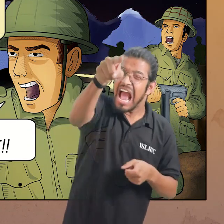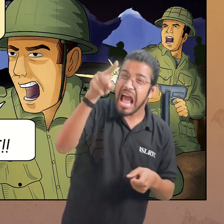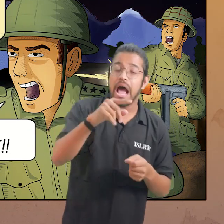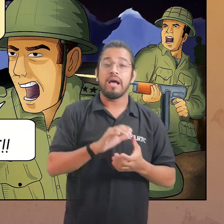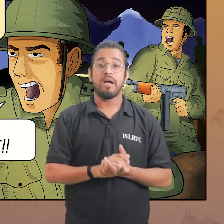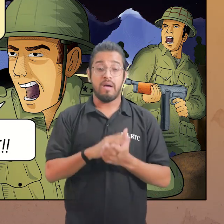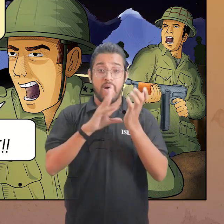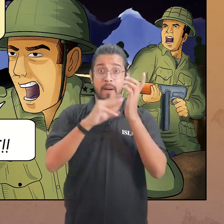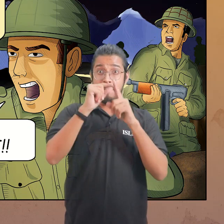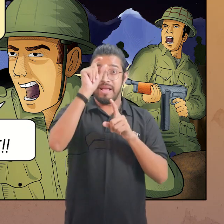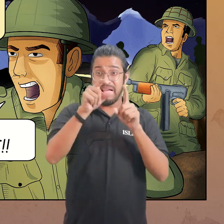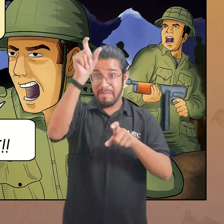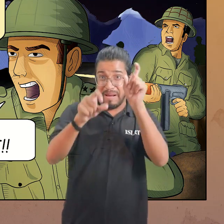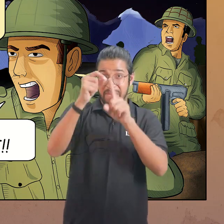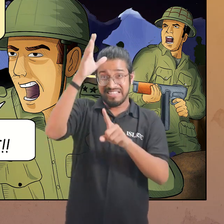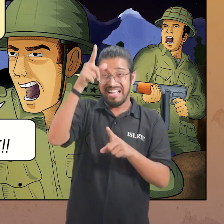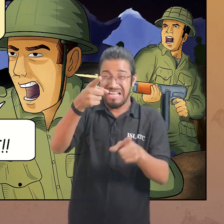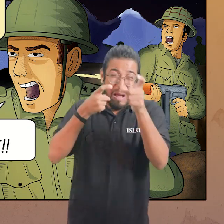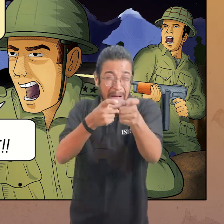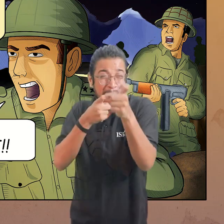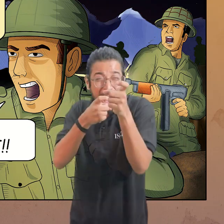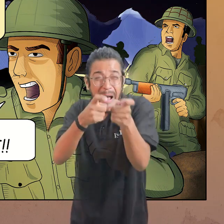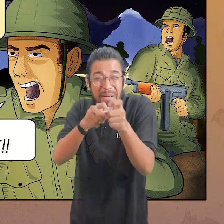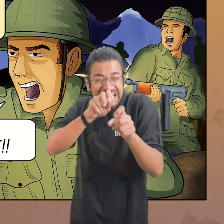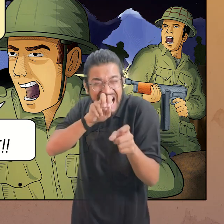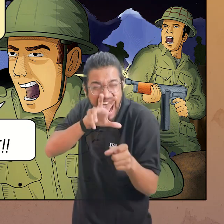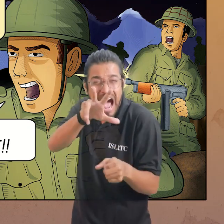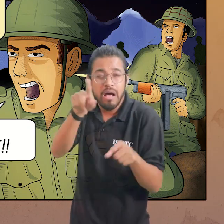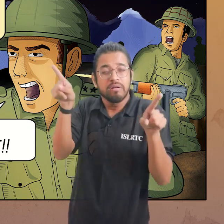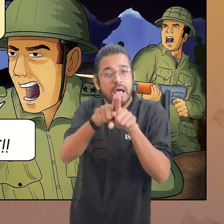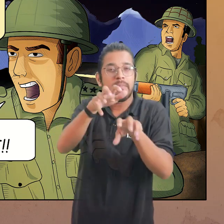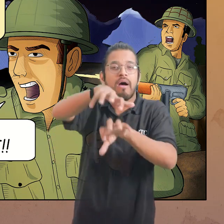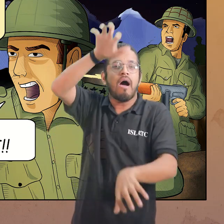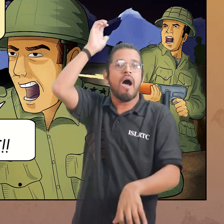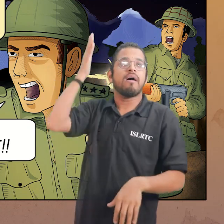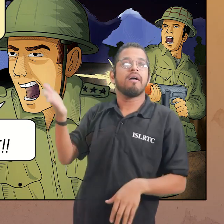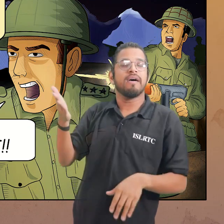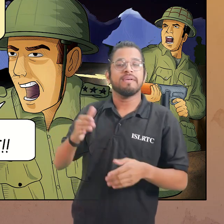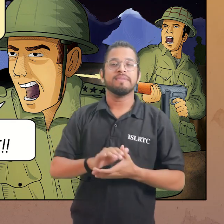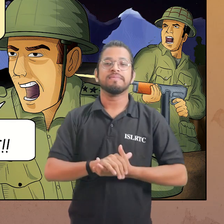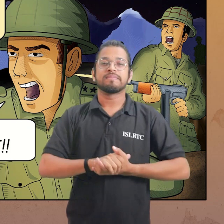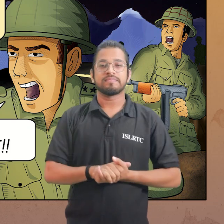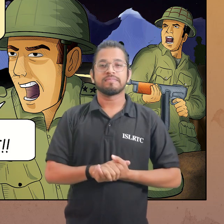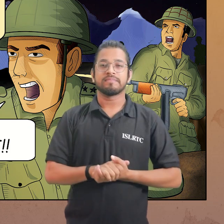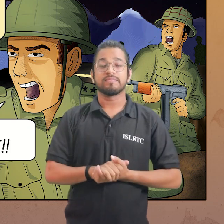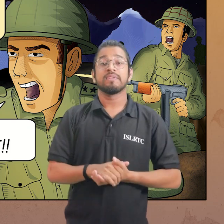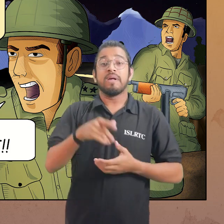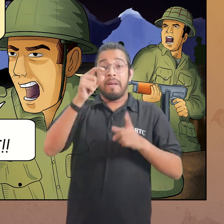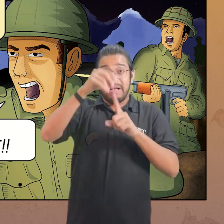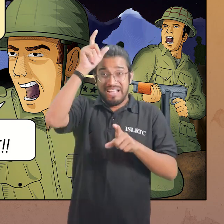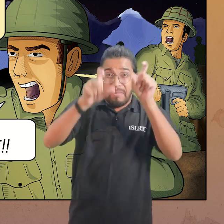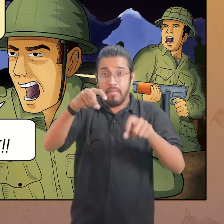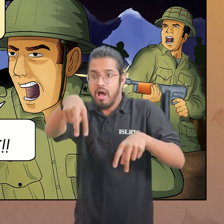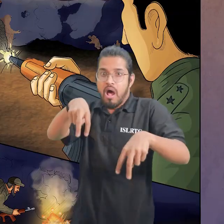Like a lion, Manoj Pandey launched the solitary charge with a full-throated battle cry through a